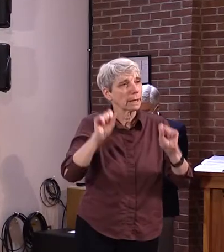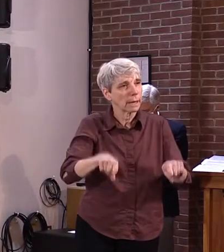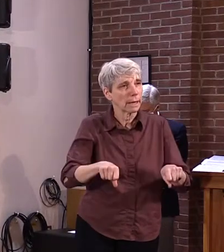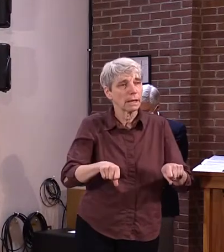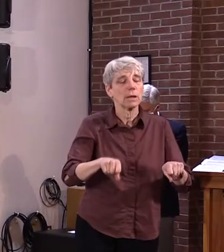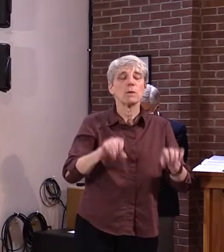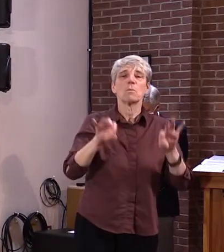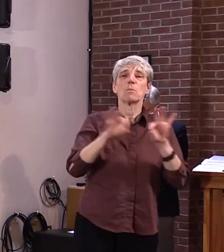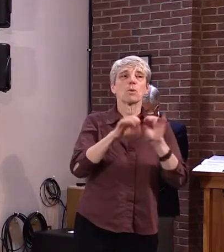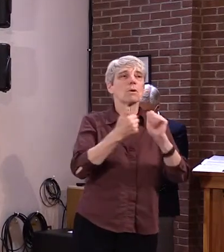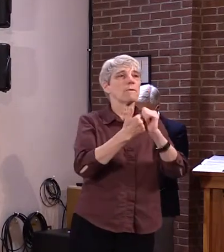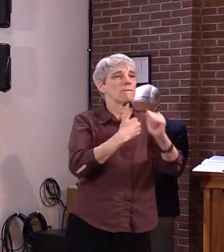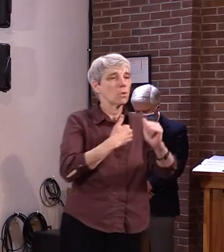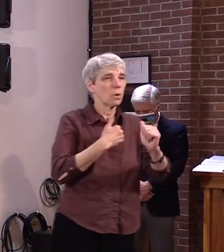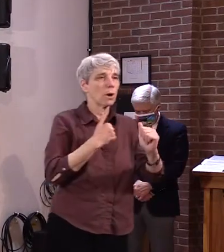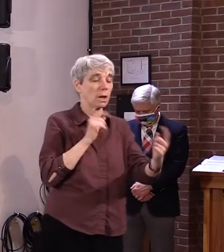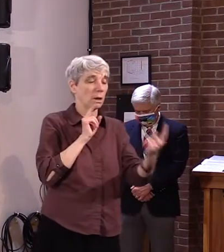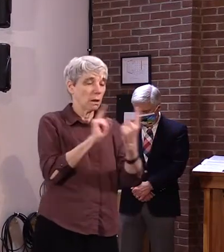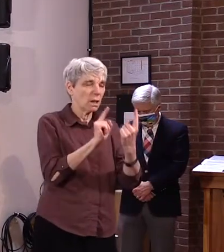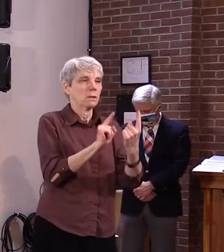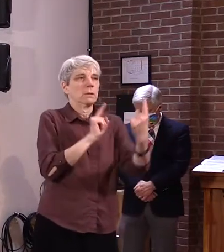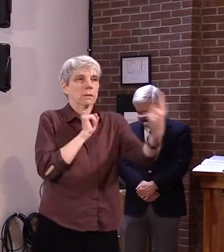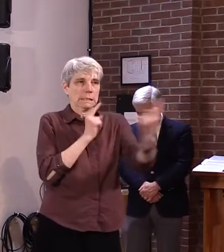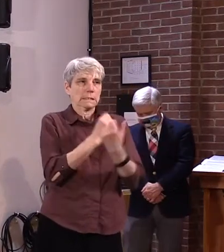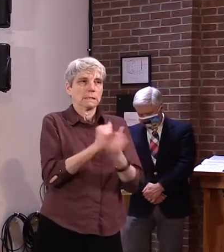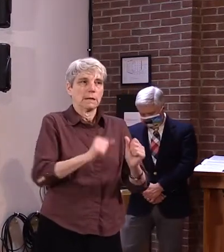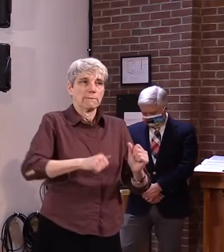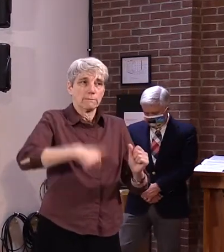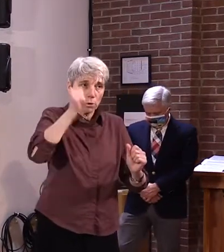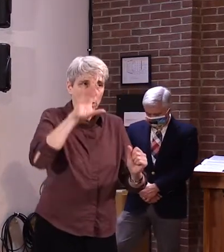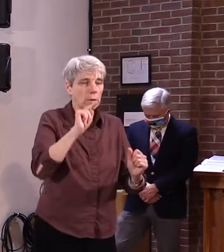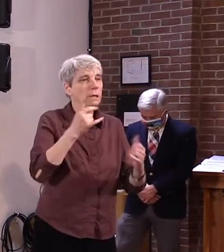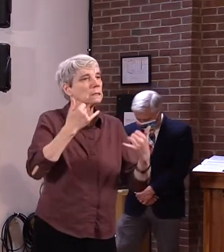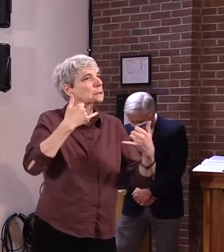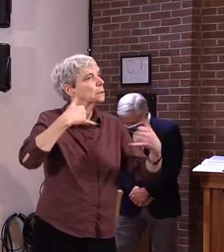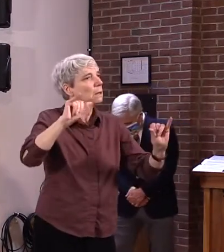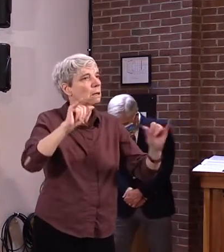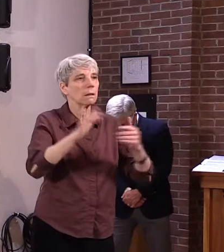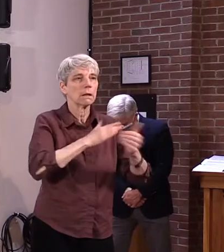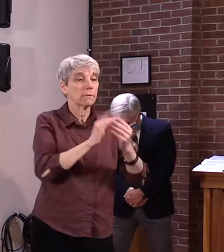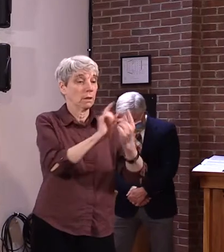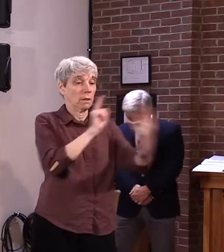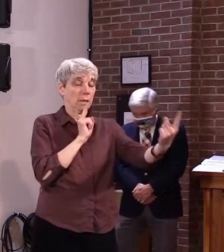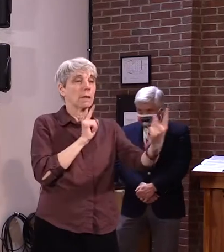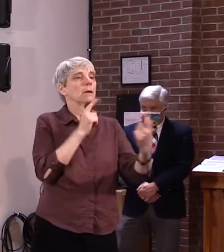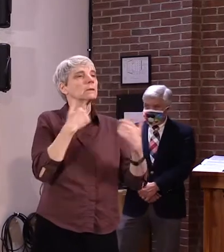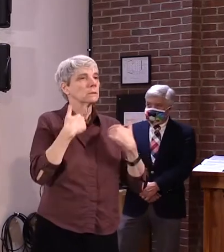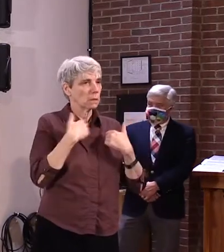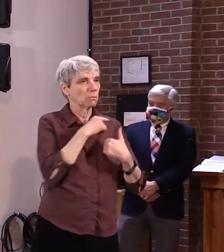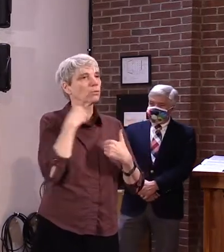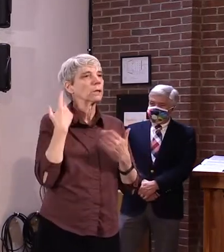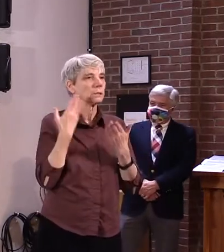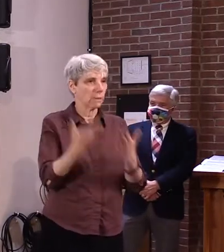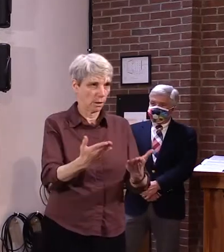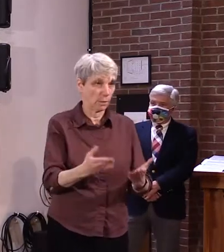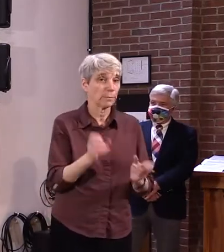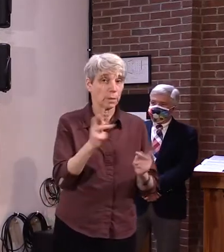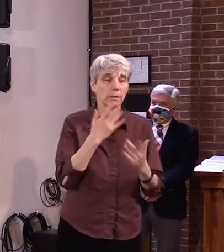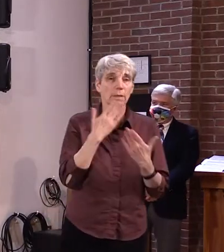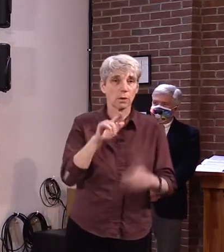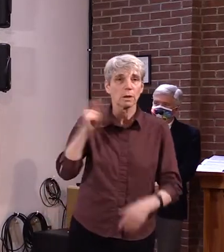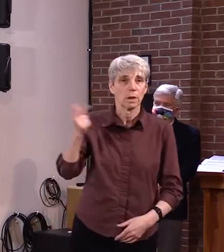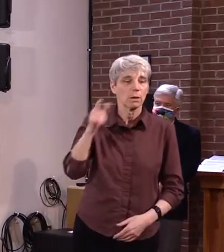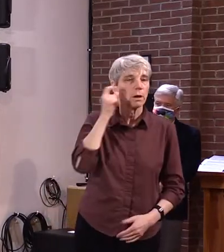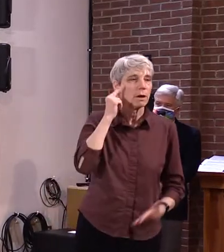contact that is primarily responsible for the spread of this virus. I'll turn it back to the governor now.